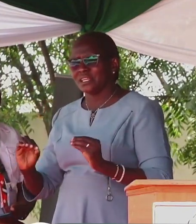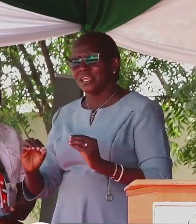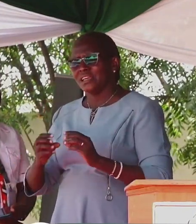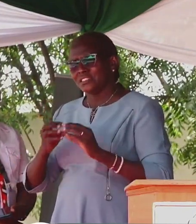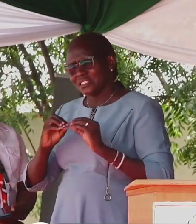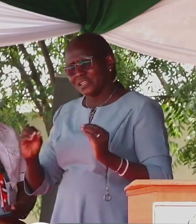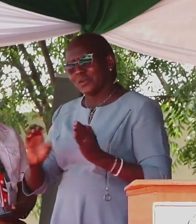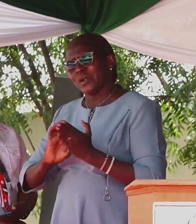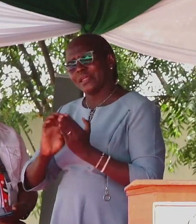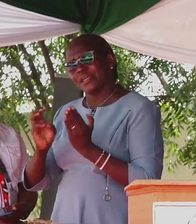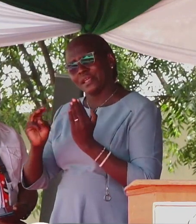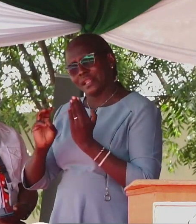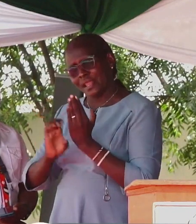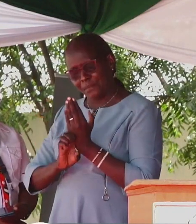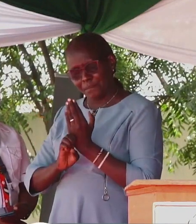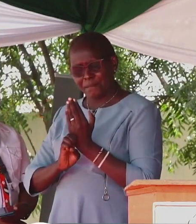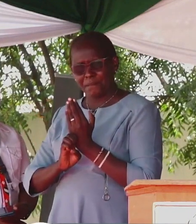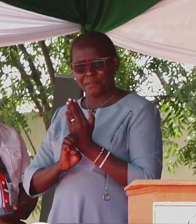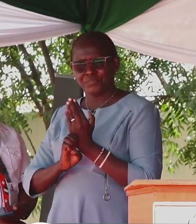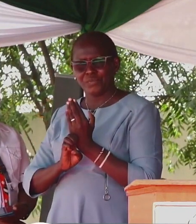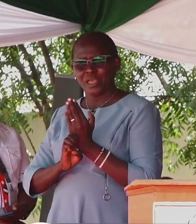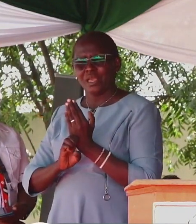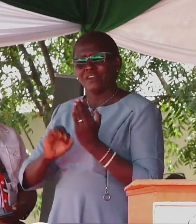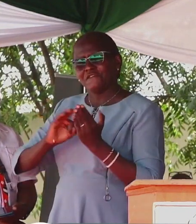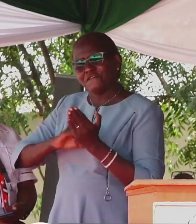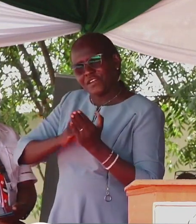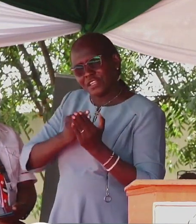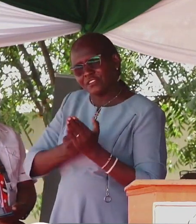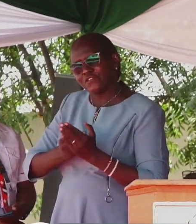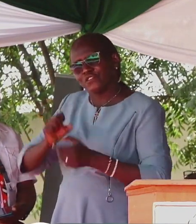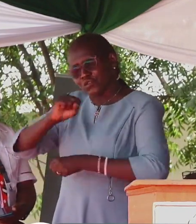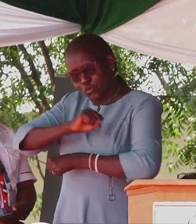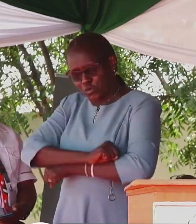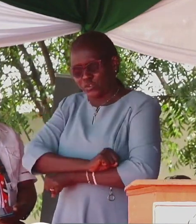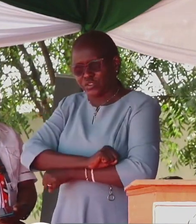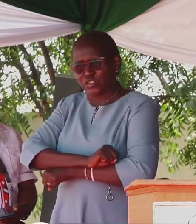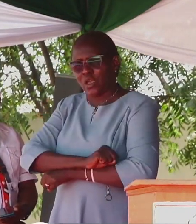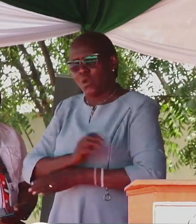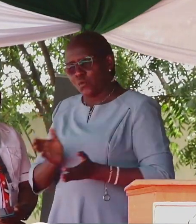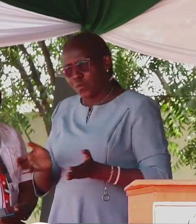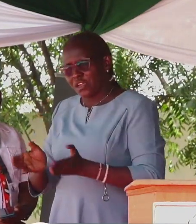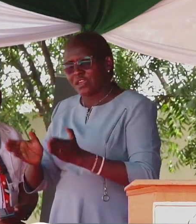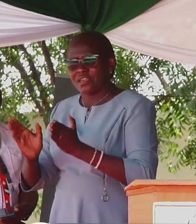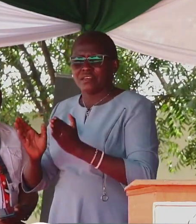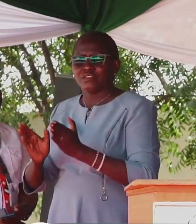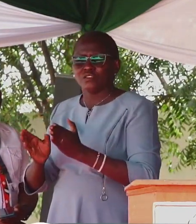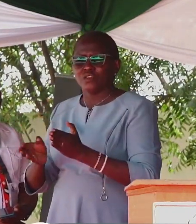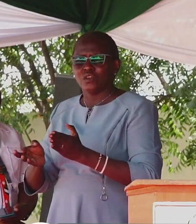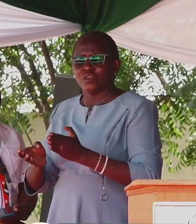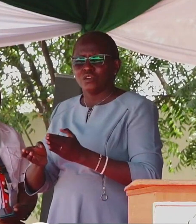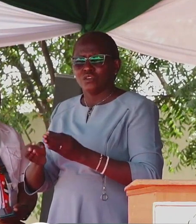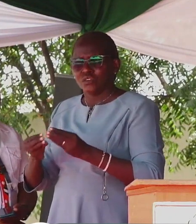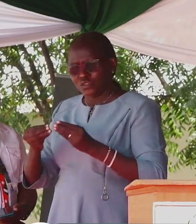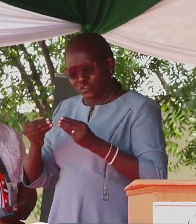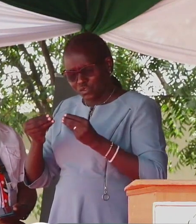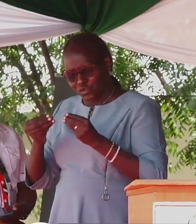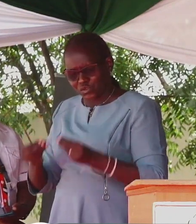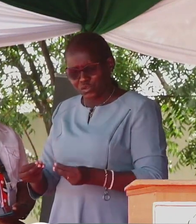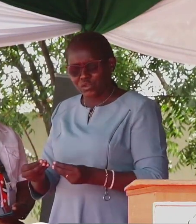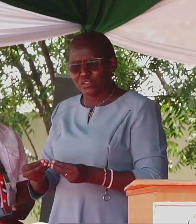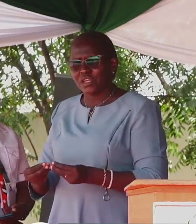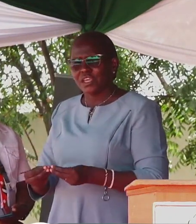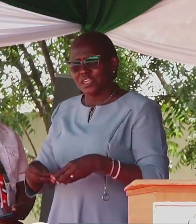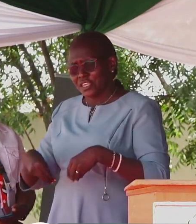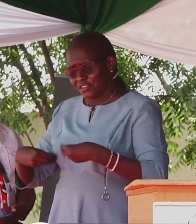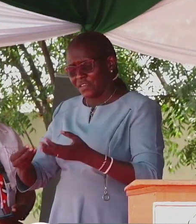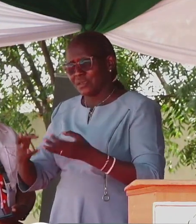support materials, and capitation grant for schools. Way forward, one of them is, of course, a capitation fund for children at